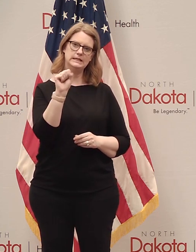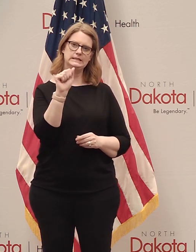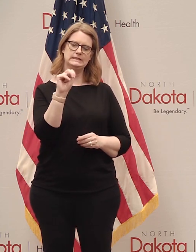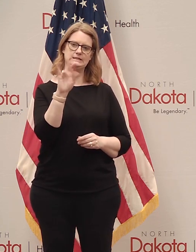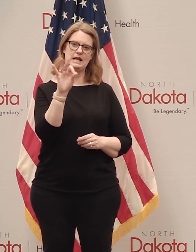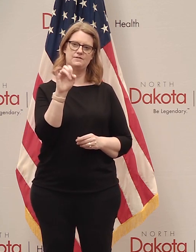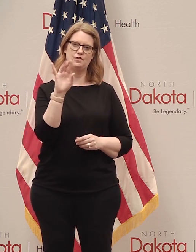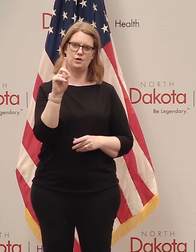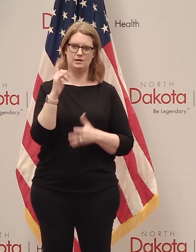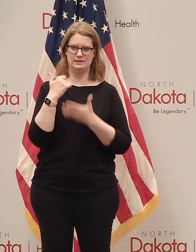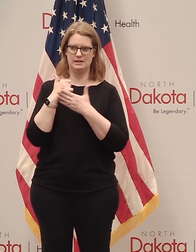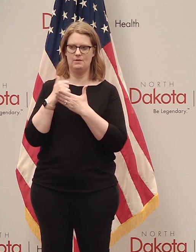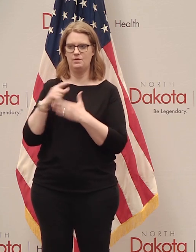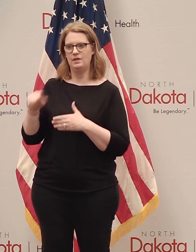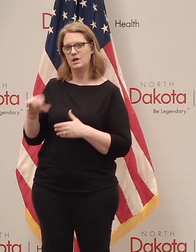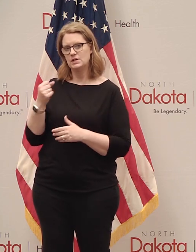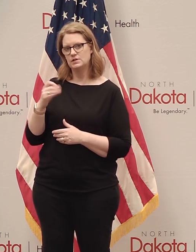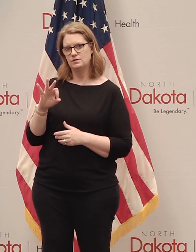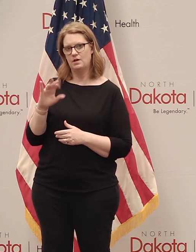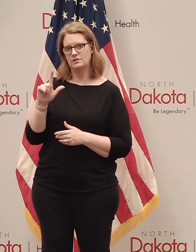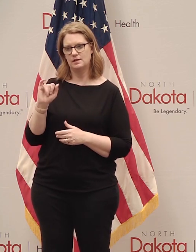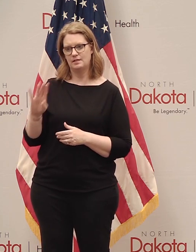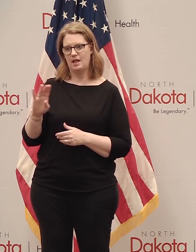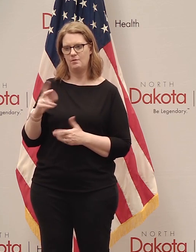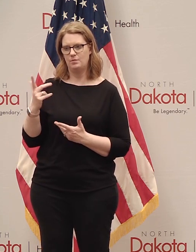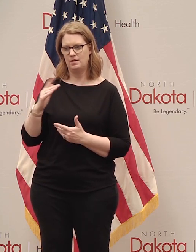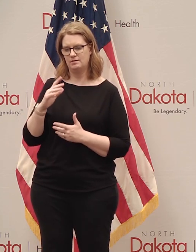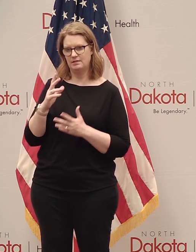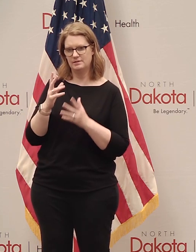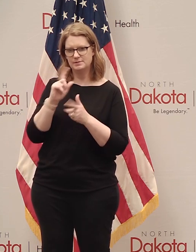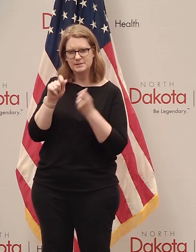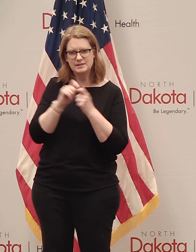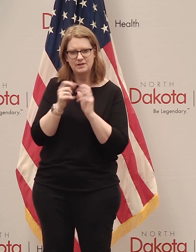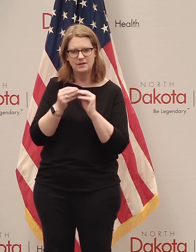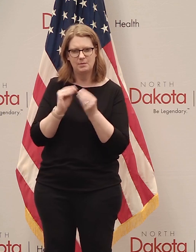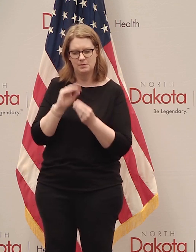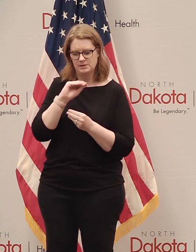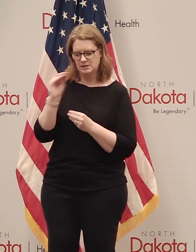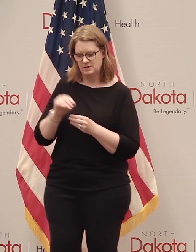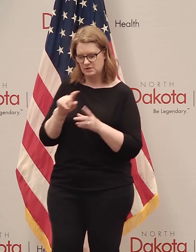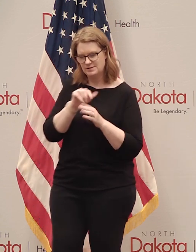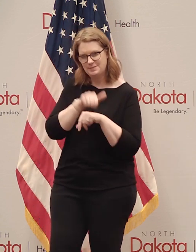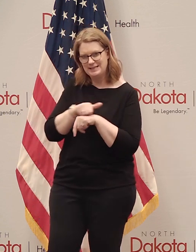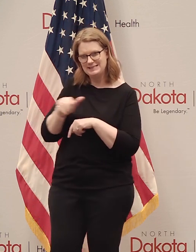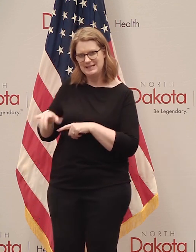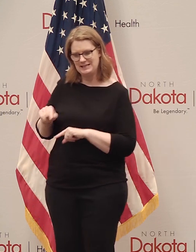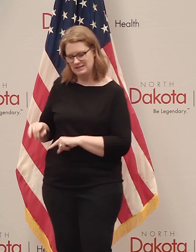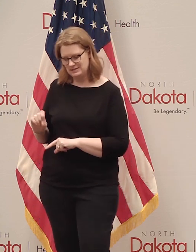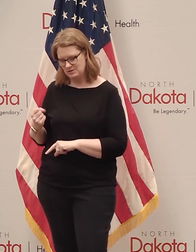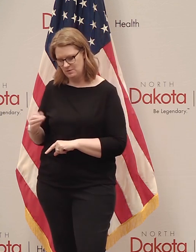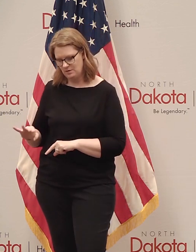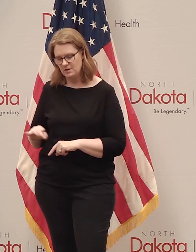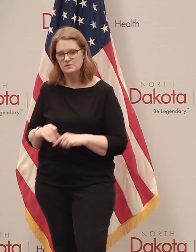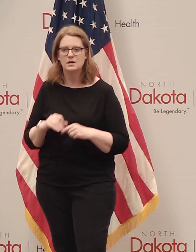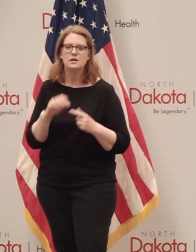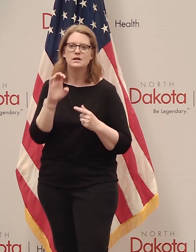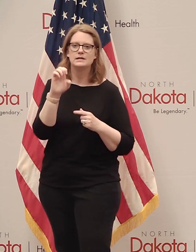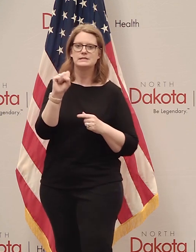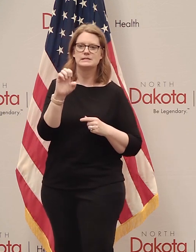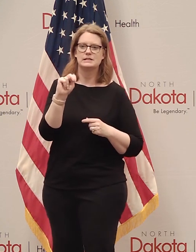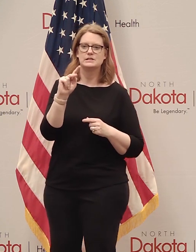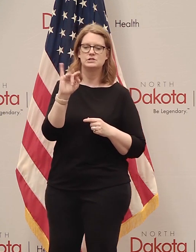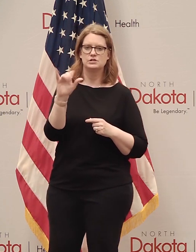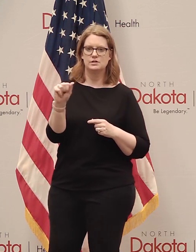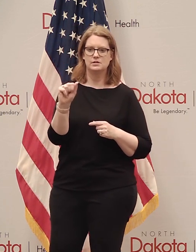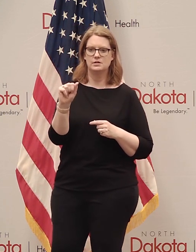Sioux Falls lab with a percentage of tests every day going there. Essentia, when I talked to Dr. Bill Heegard, who runs the West